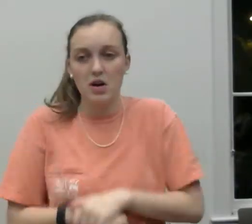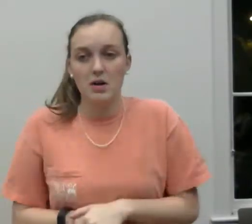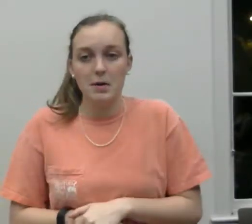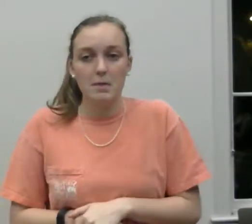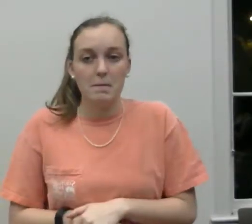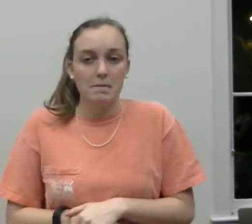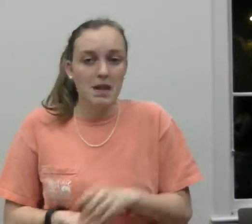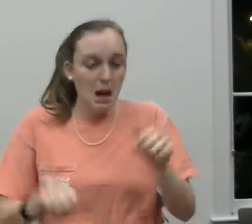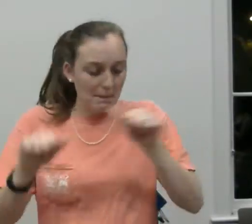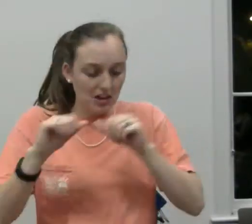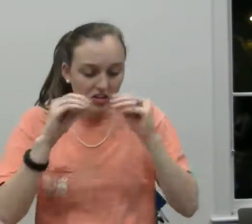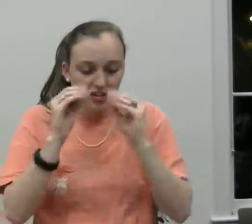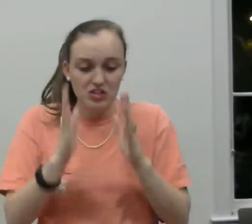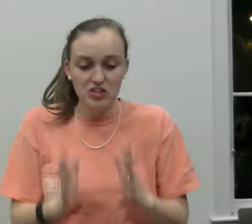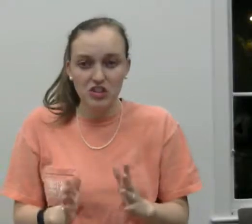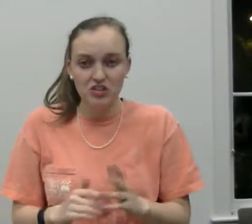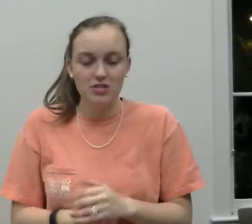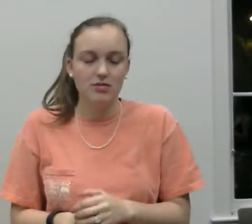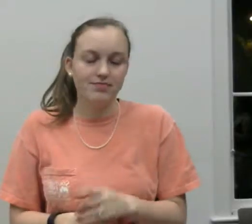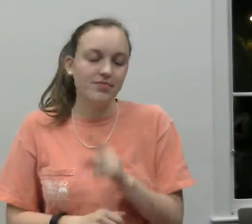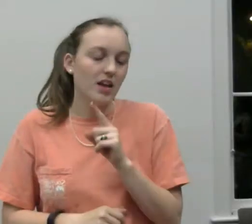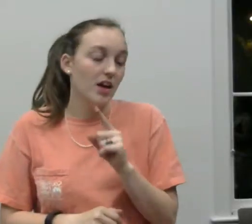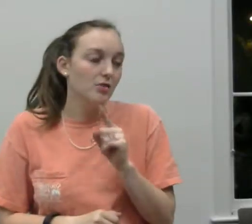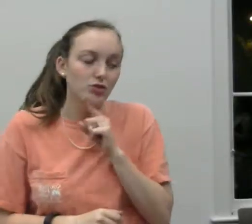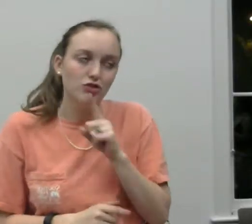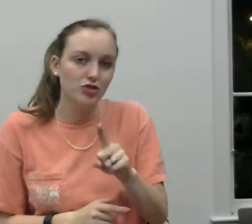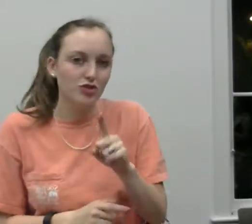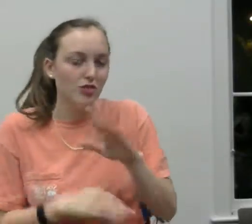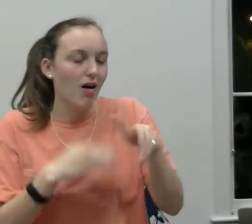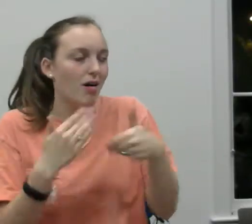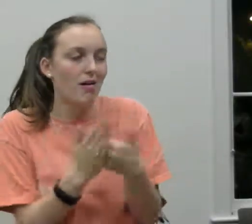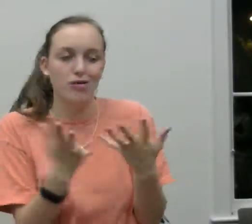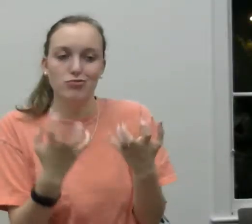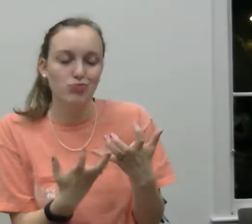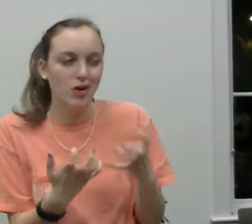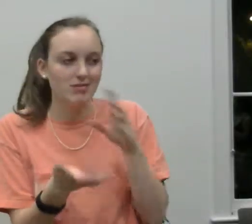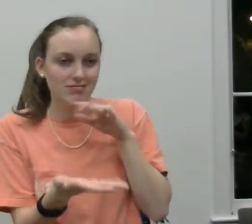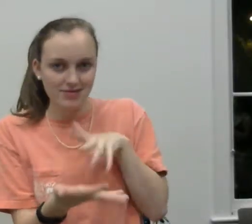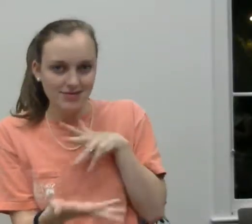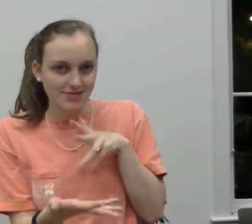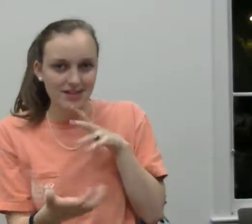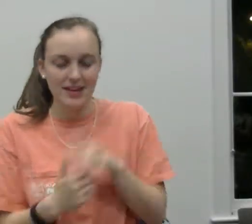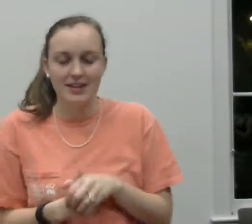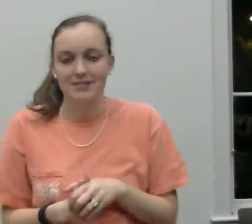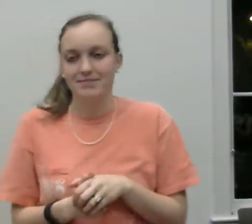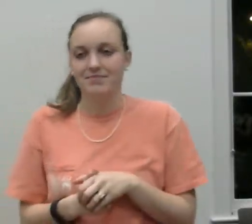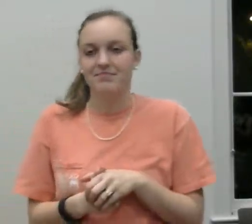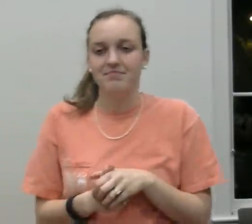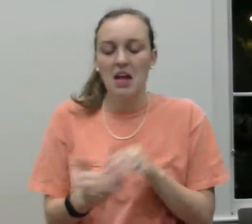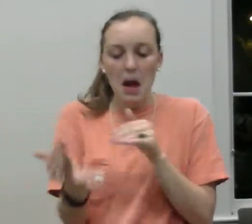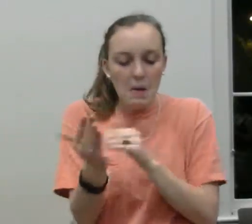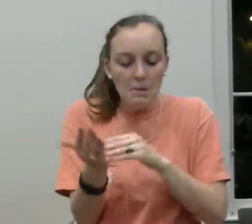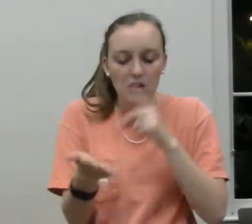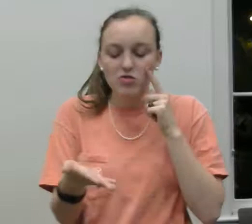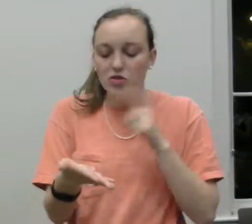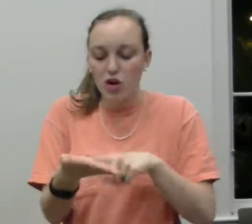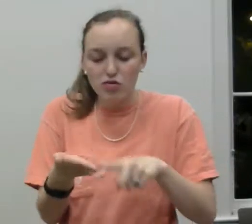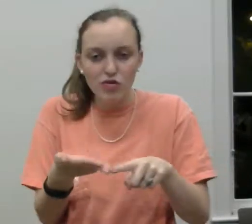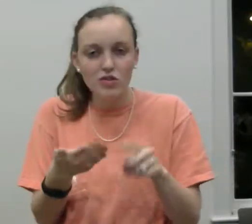biology teacher, which I'm sure you all want to study. It can be a medical researcher. It can be any of